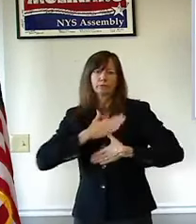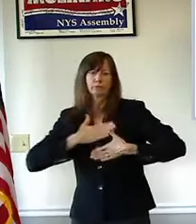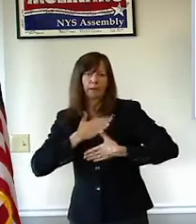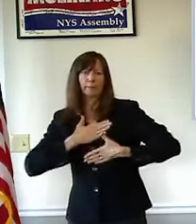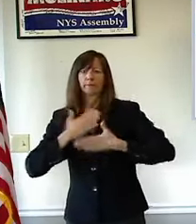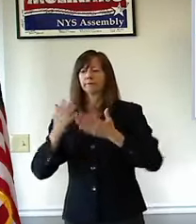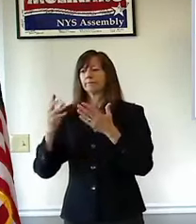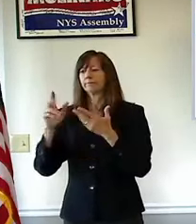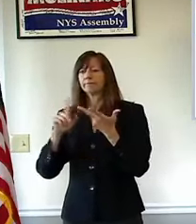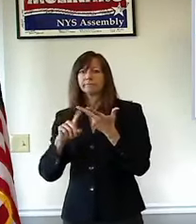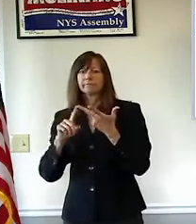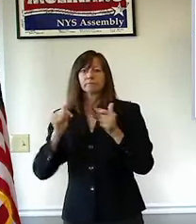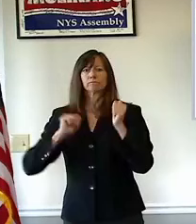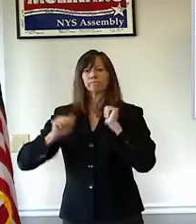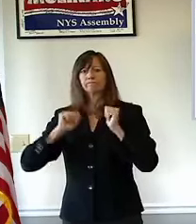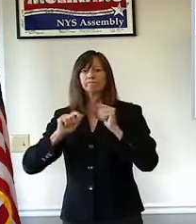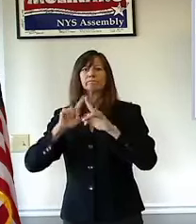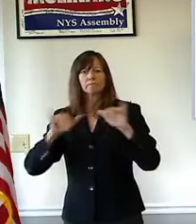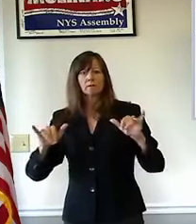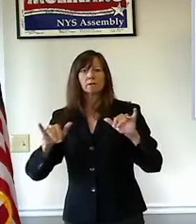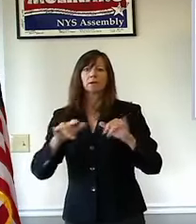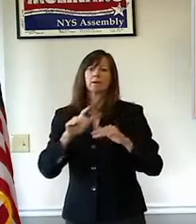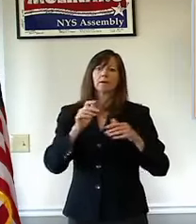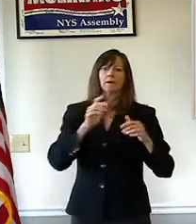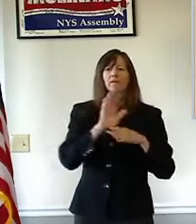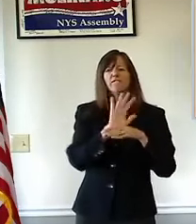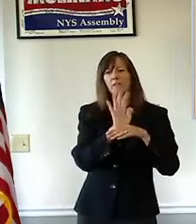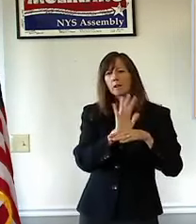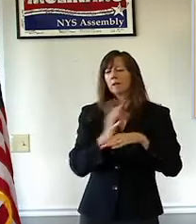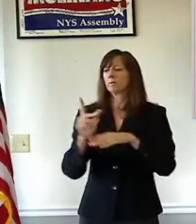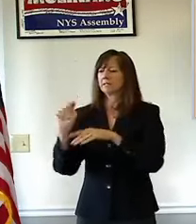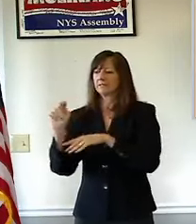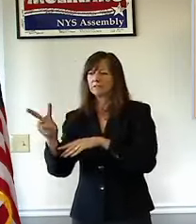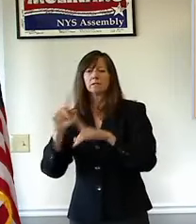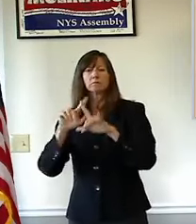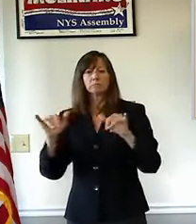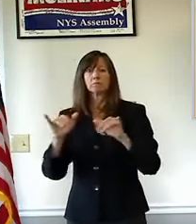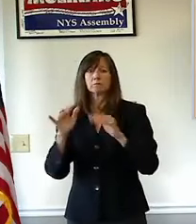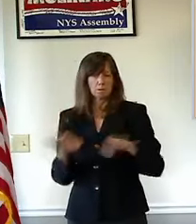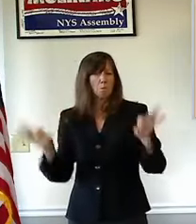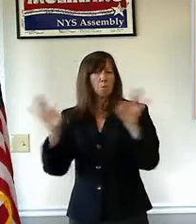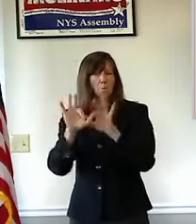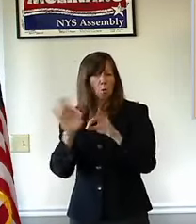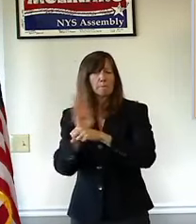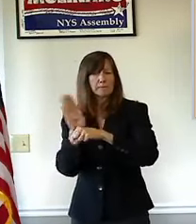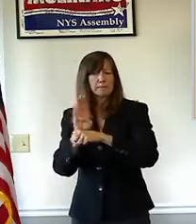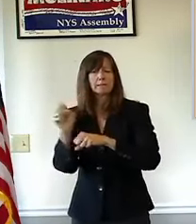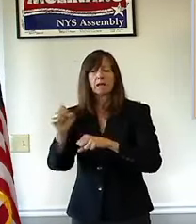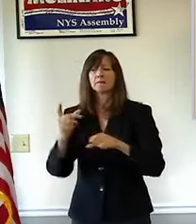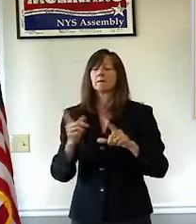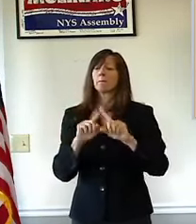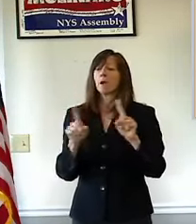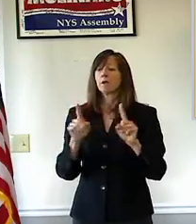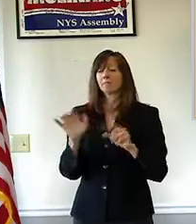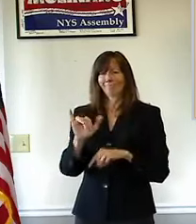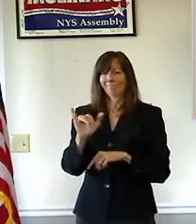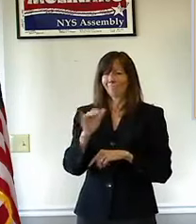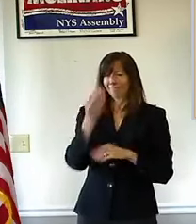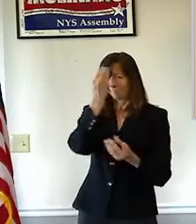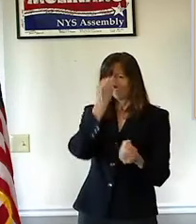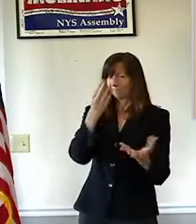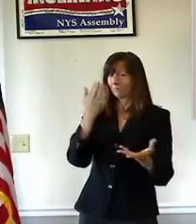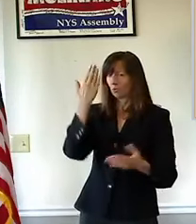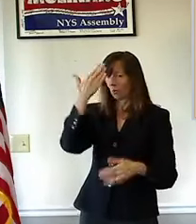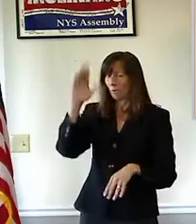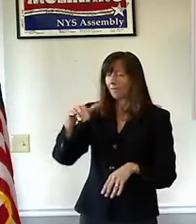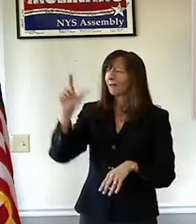film and television production, which is an important business. But that said, as you know, yesterday